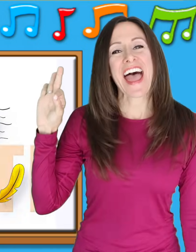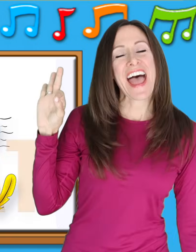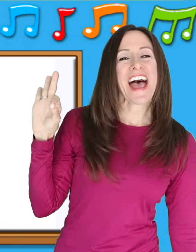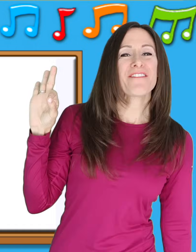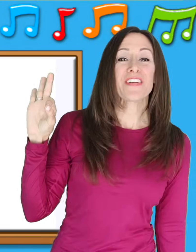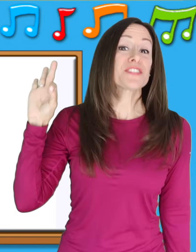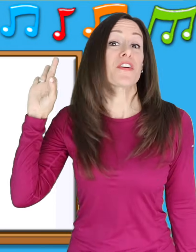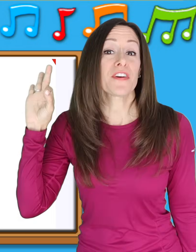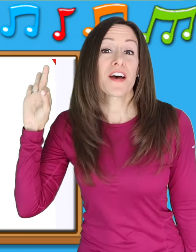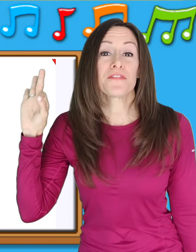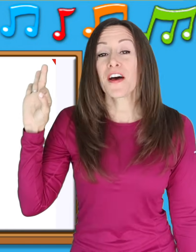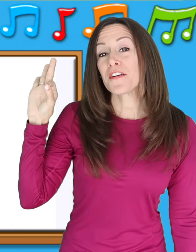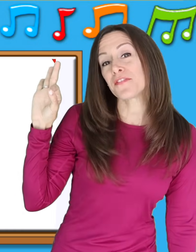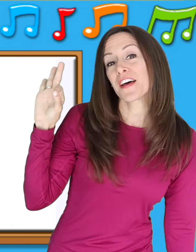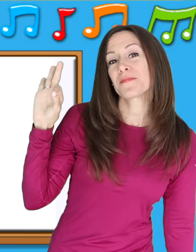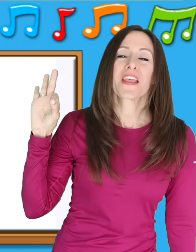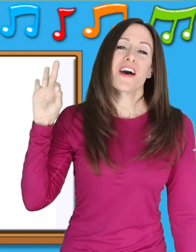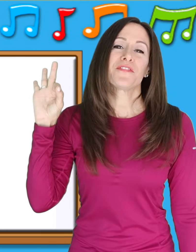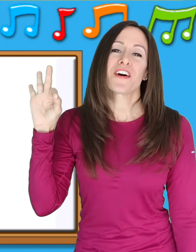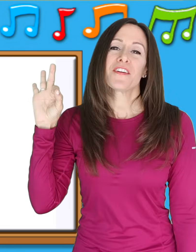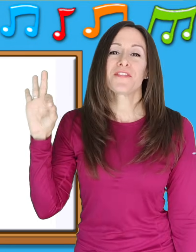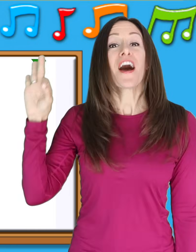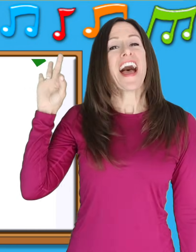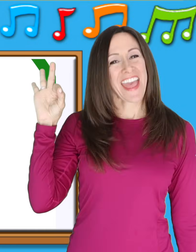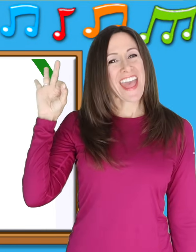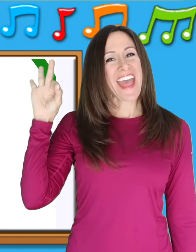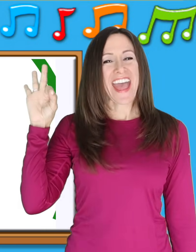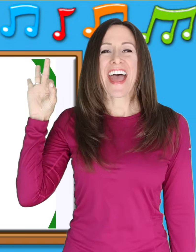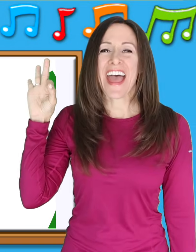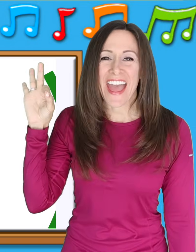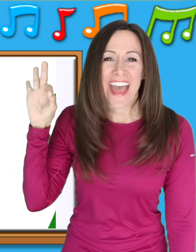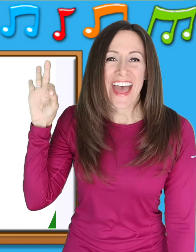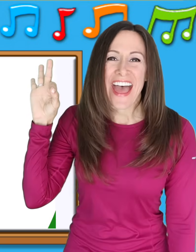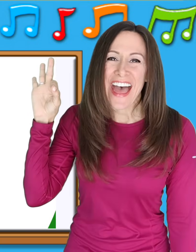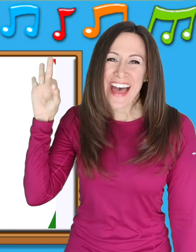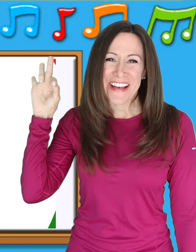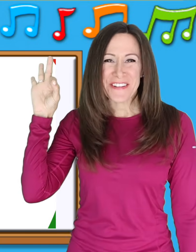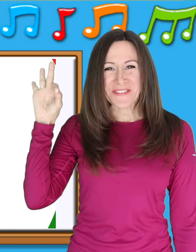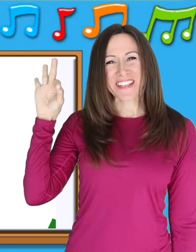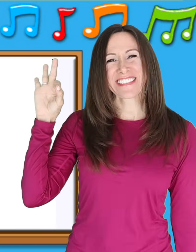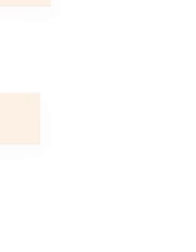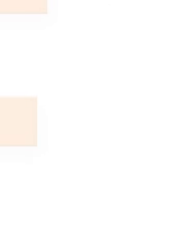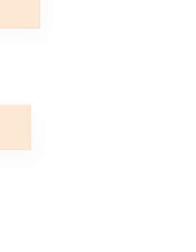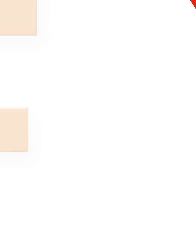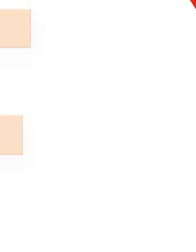F is for f, f, f, f, f, f Good